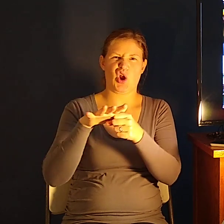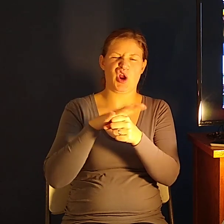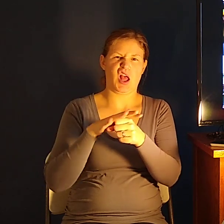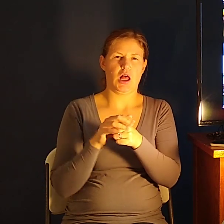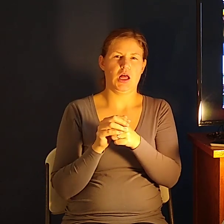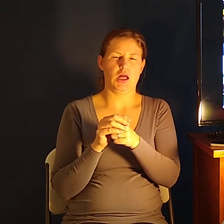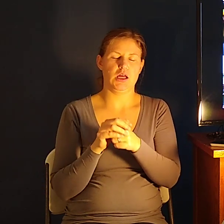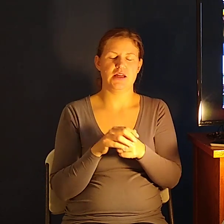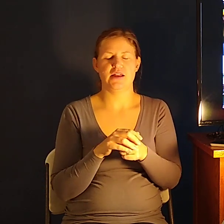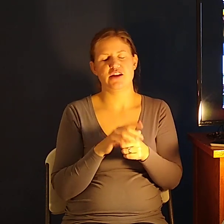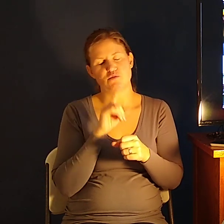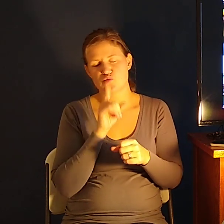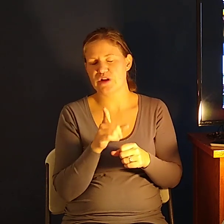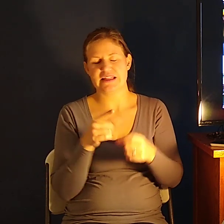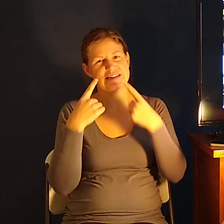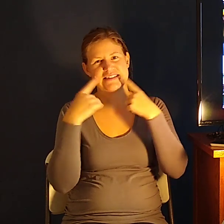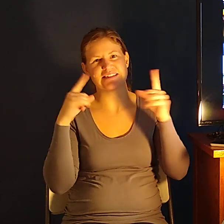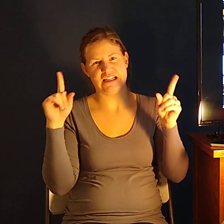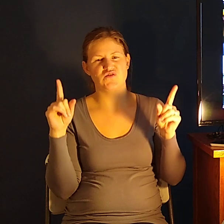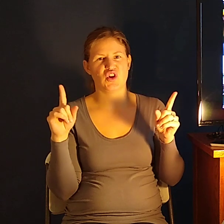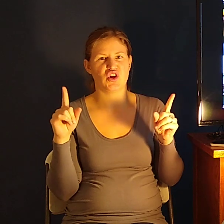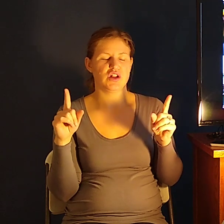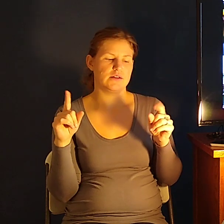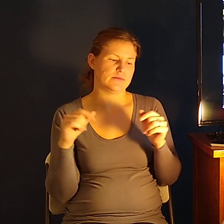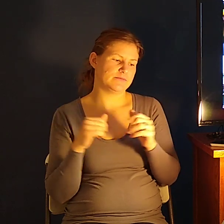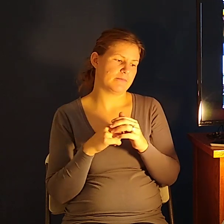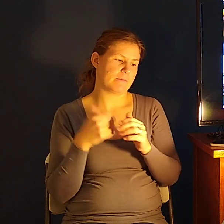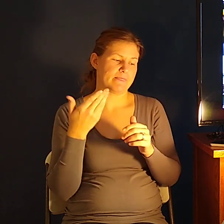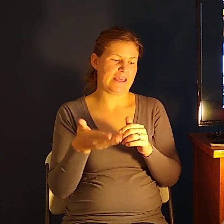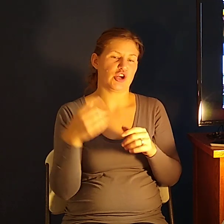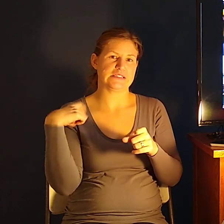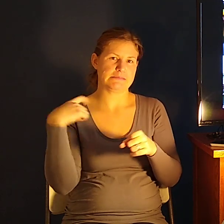been incredibly successful there in Spain.